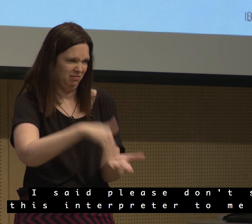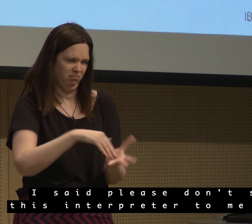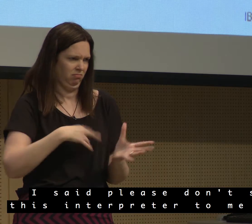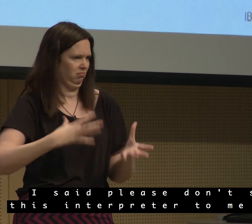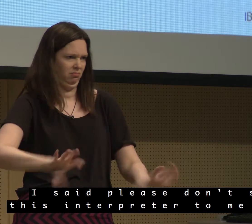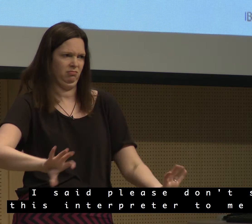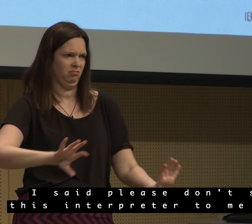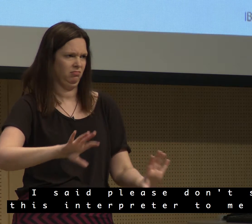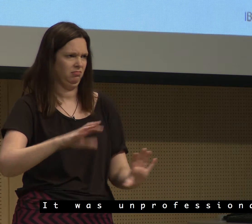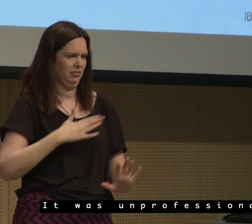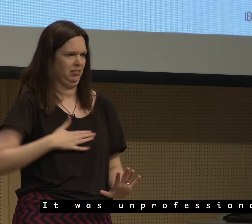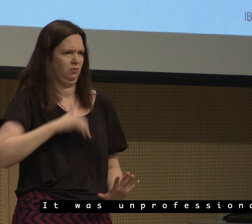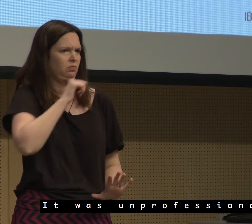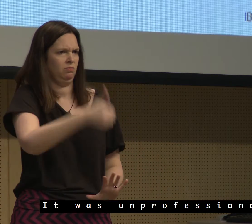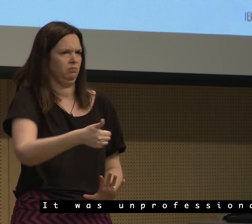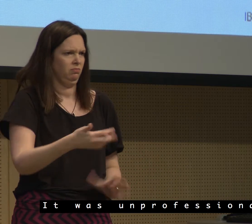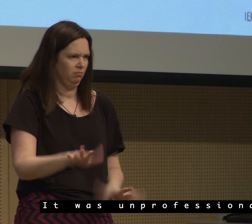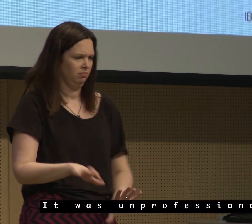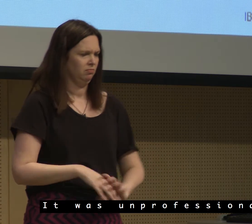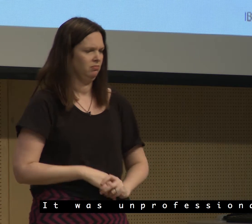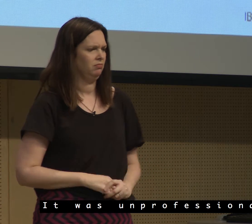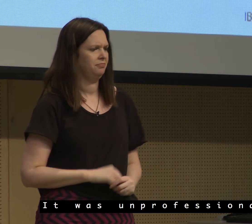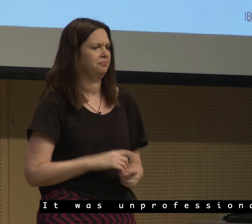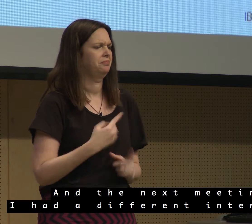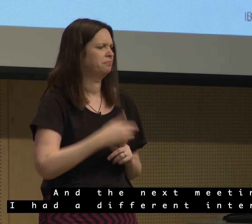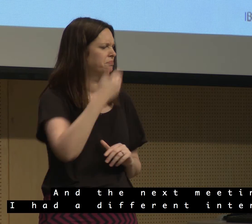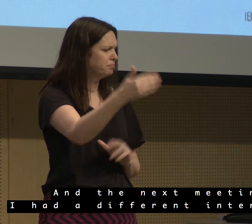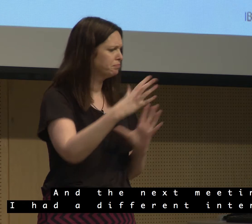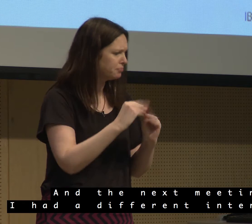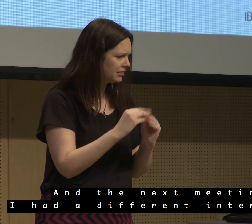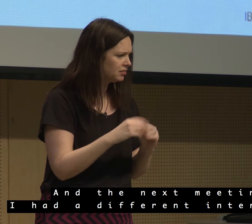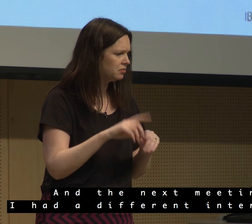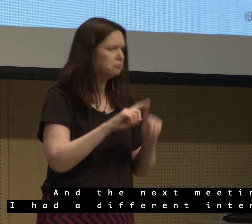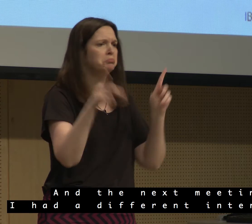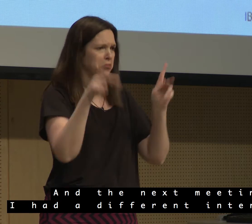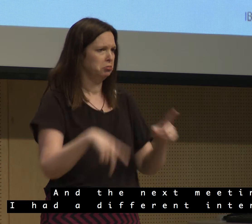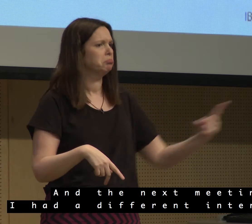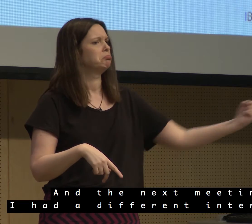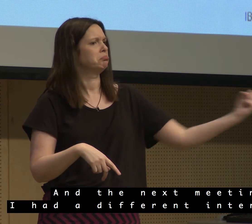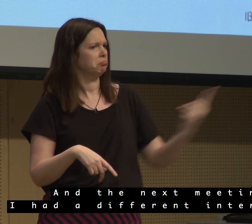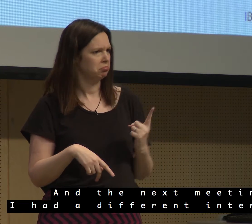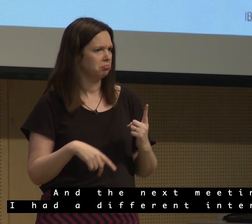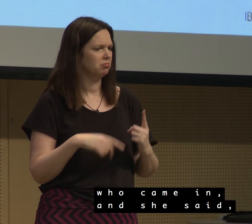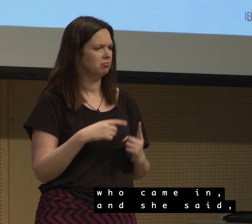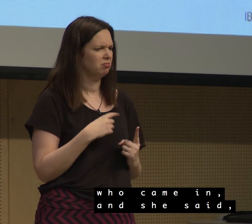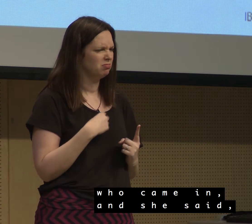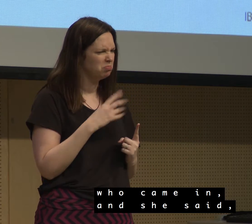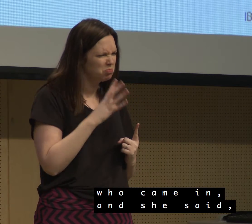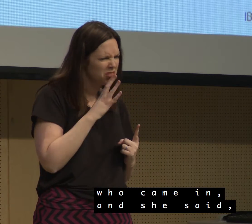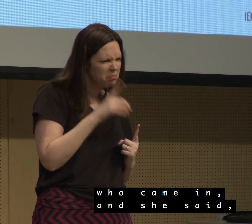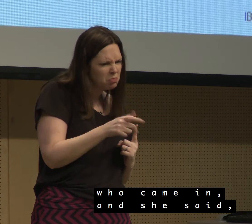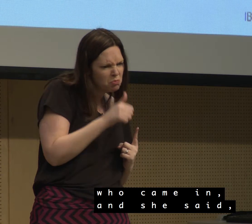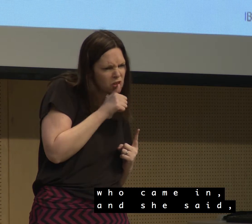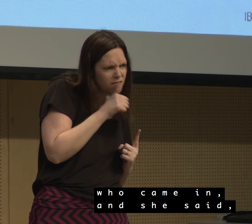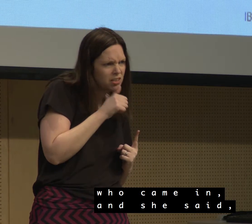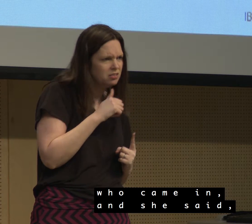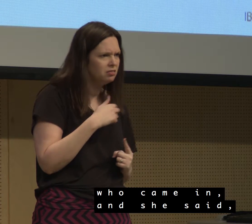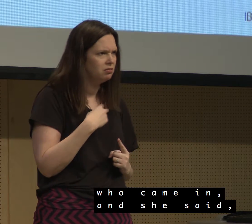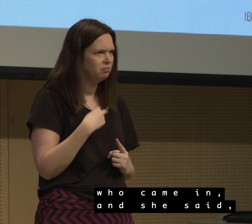this interpreter to me again. It was unprofessional. And the next meeting, I had a different interpreter who came in, and